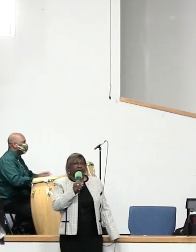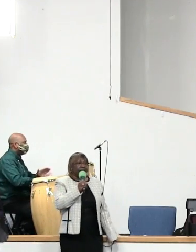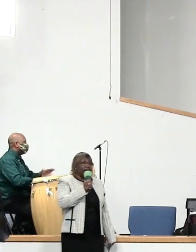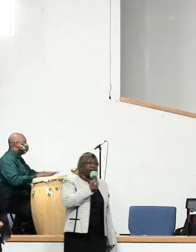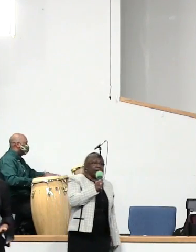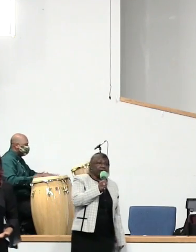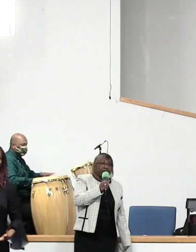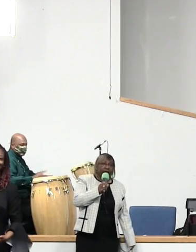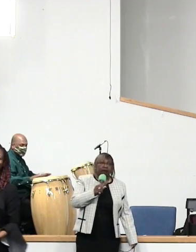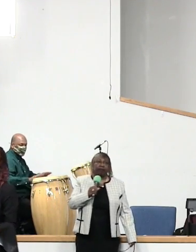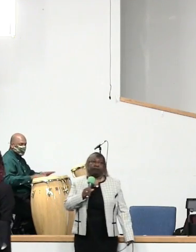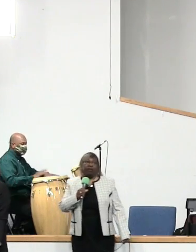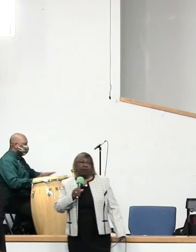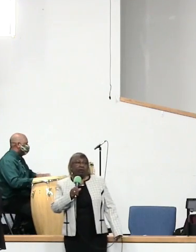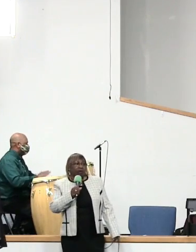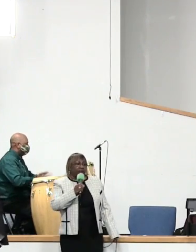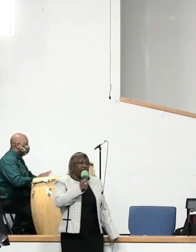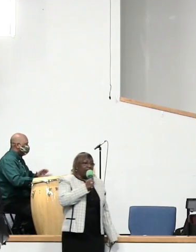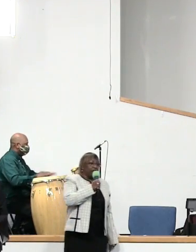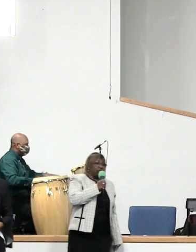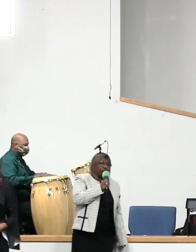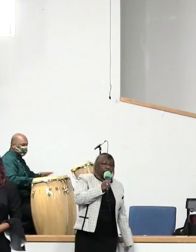me?